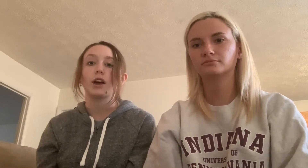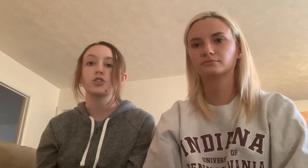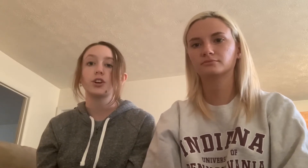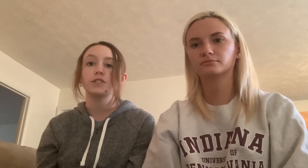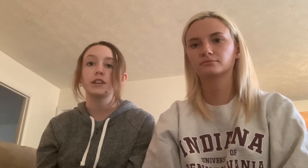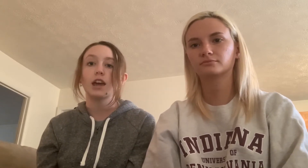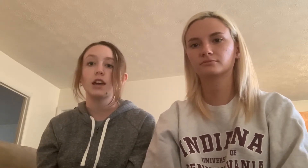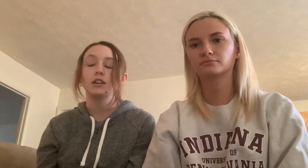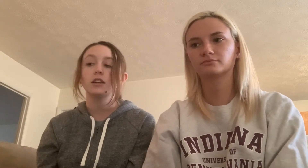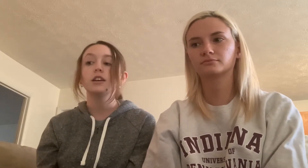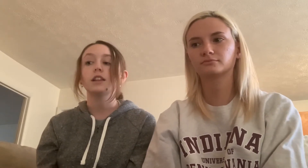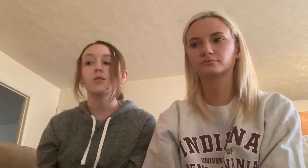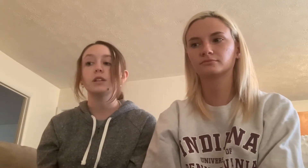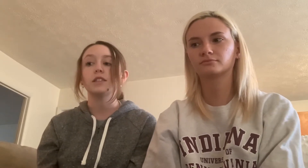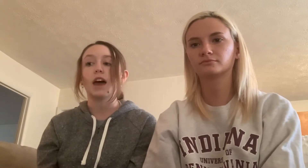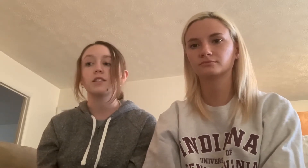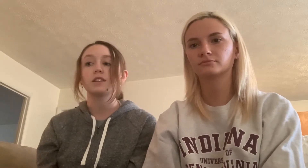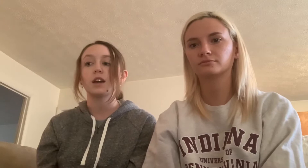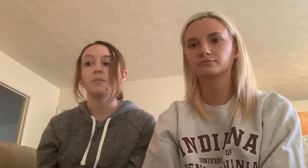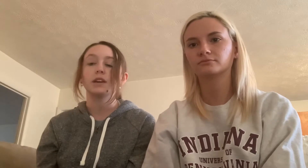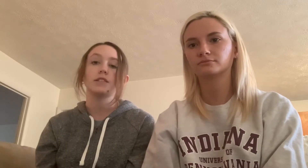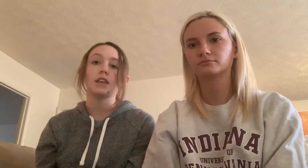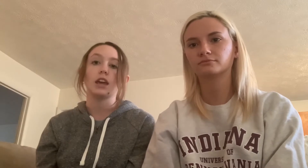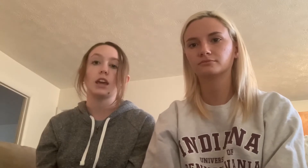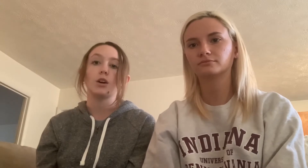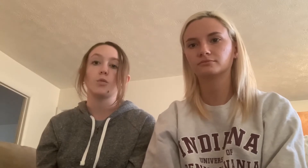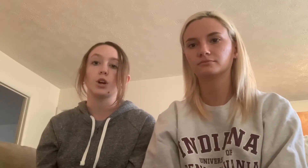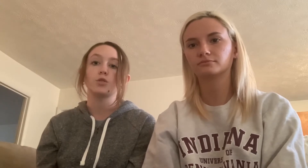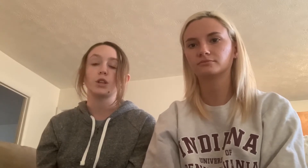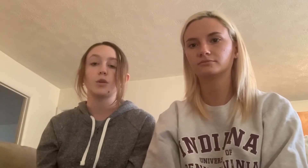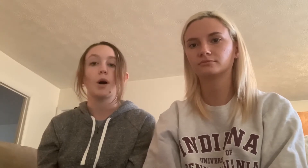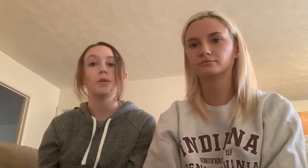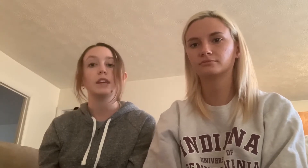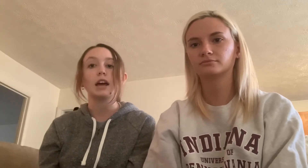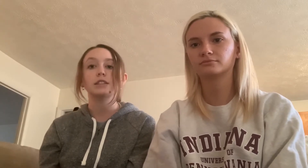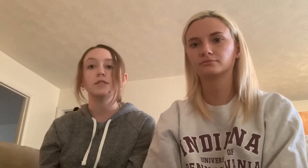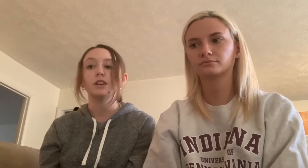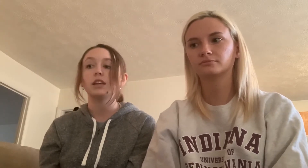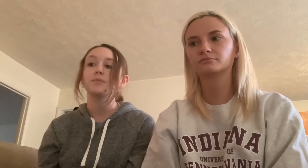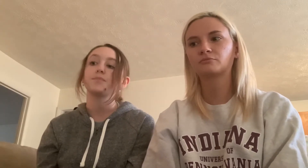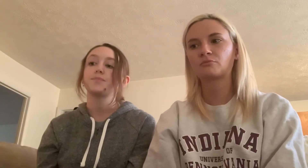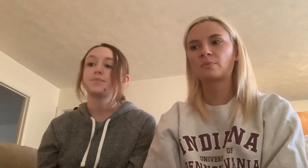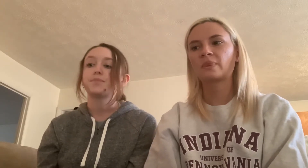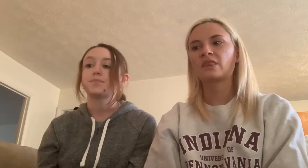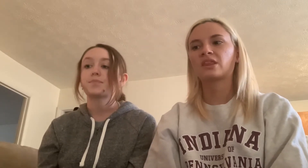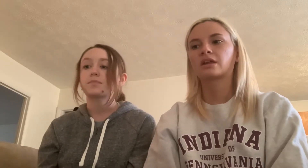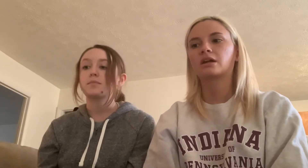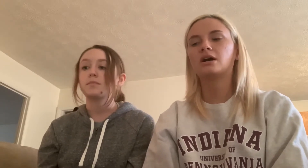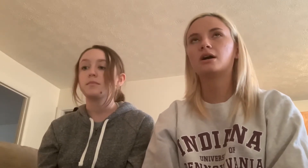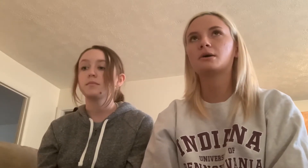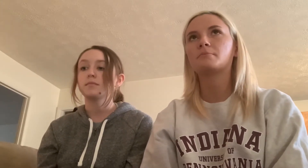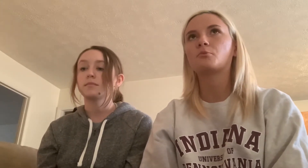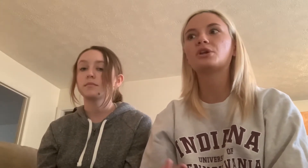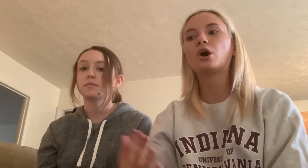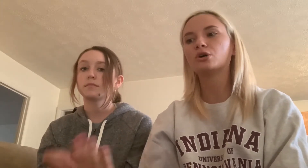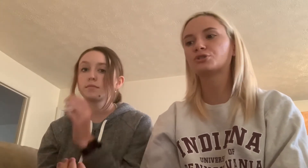flashcards again like we did last time, because they worked really well with the activity. We also